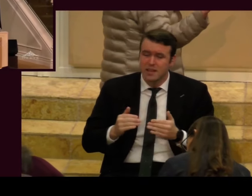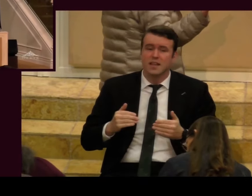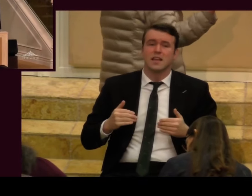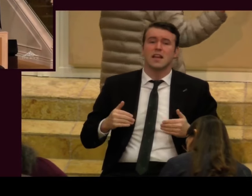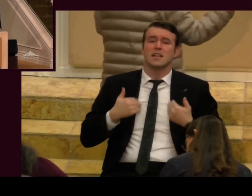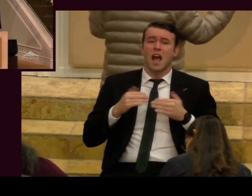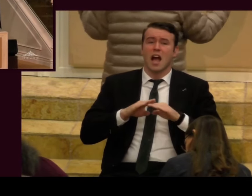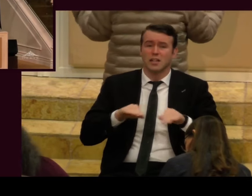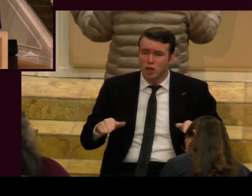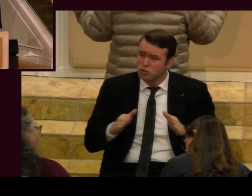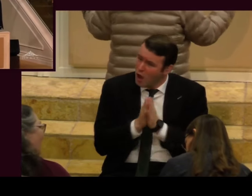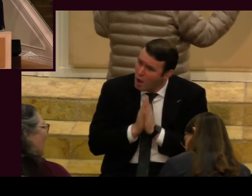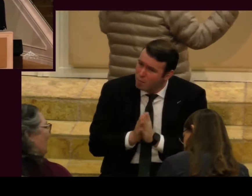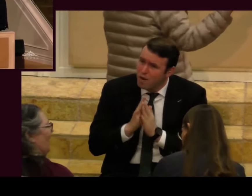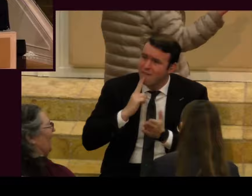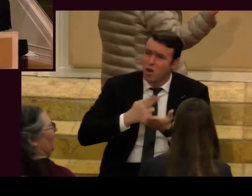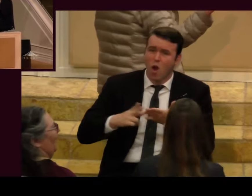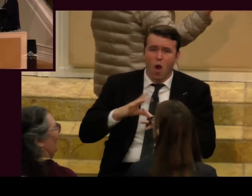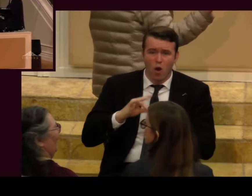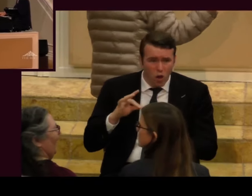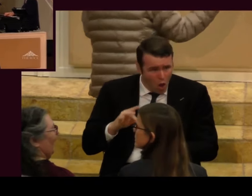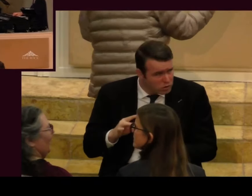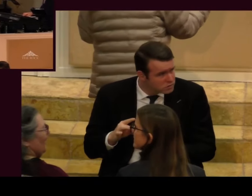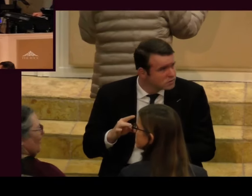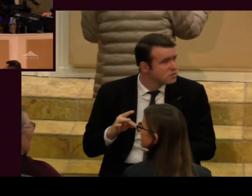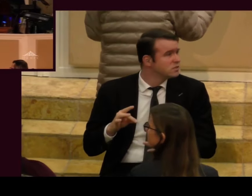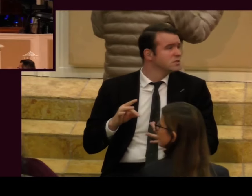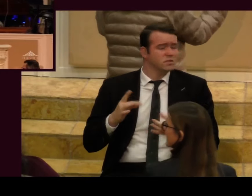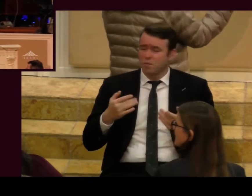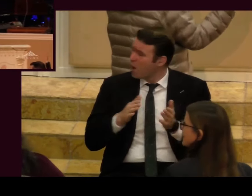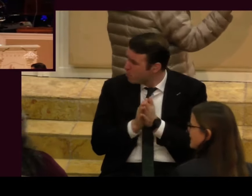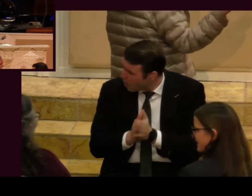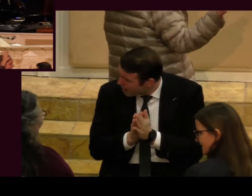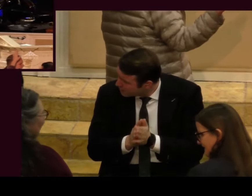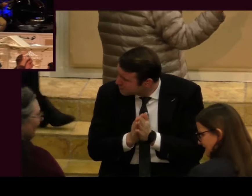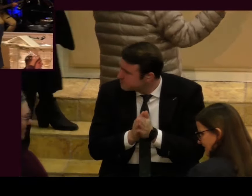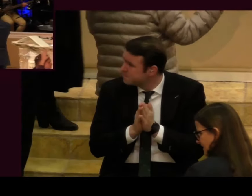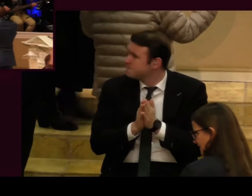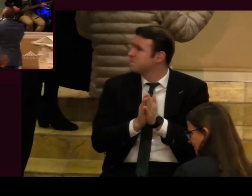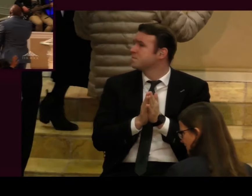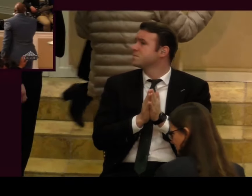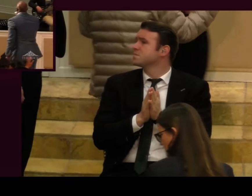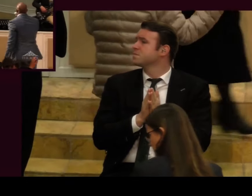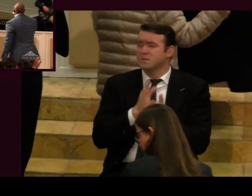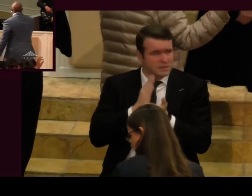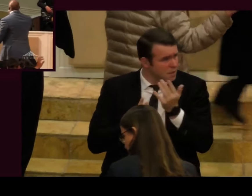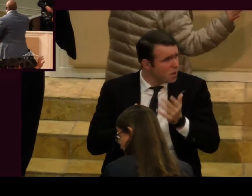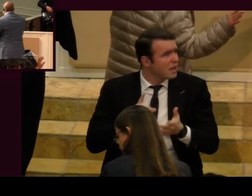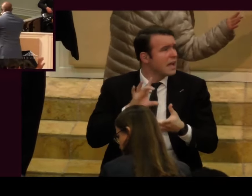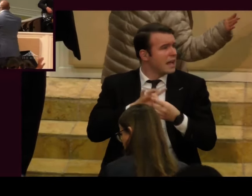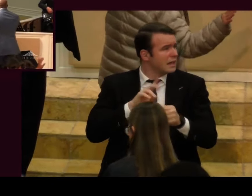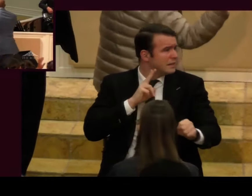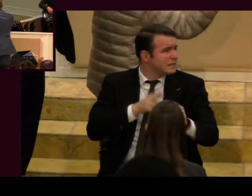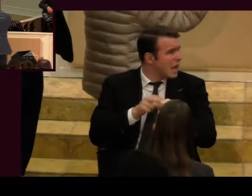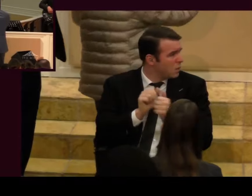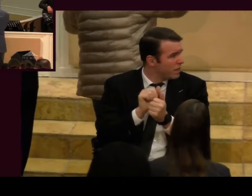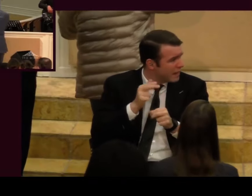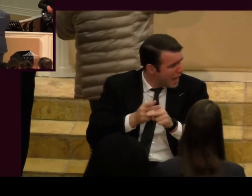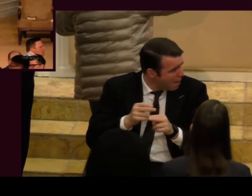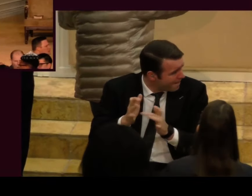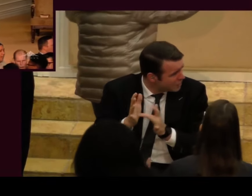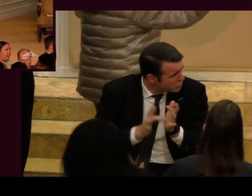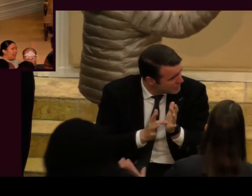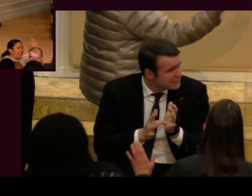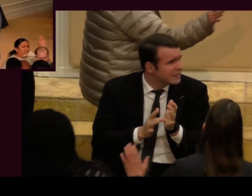Come on, young children are praying for the Holy Ghost. Come on, pray. Somebody get with it in the name